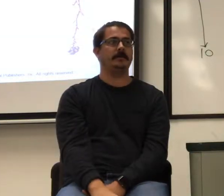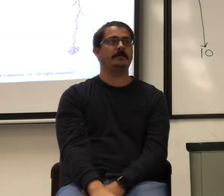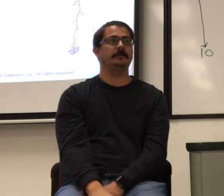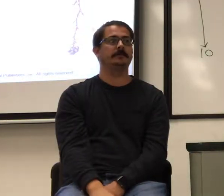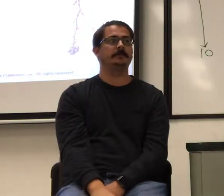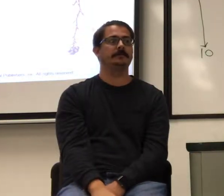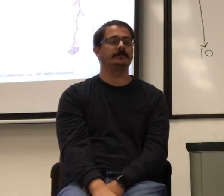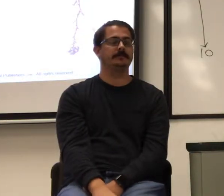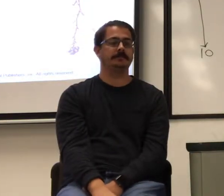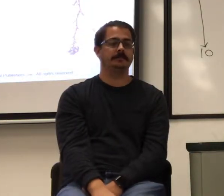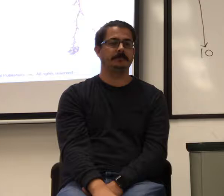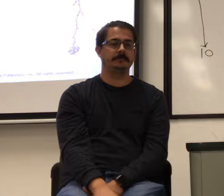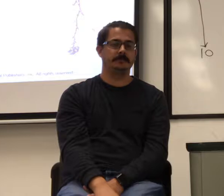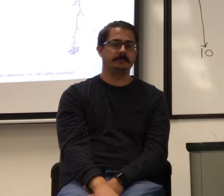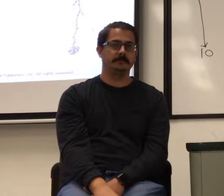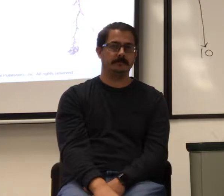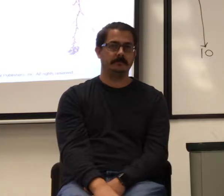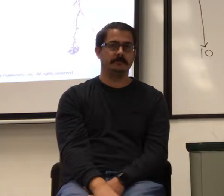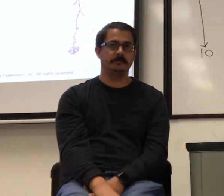bronchi.